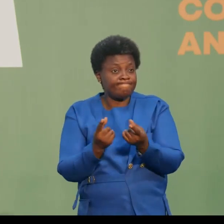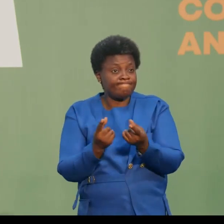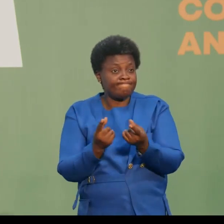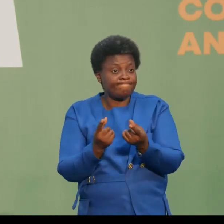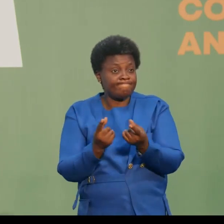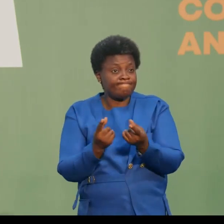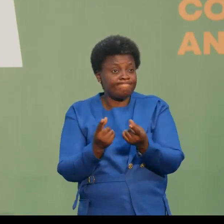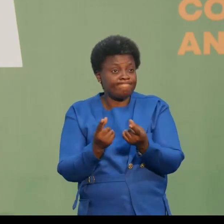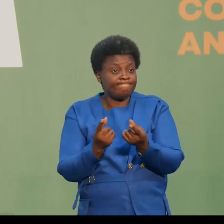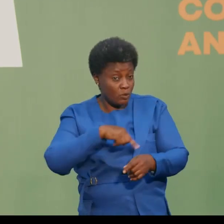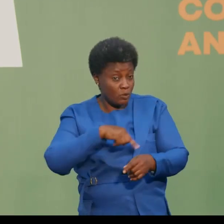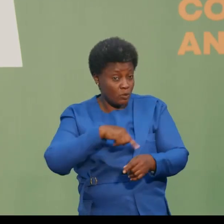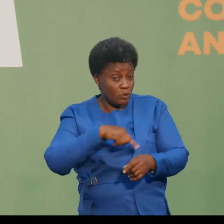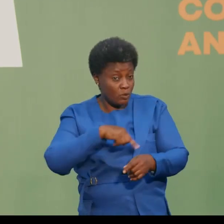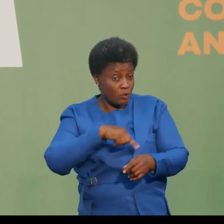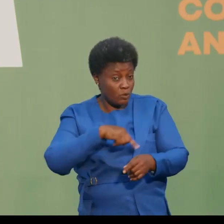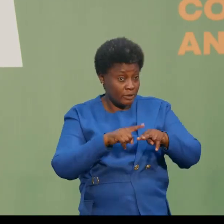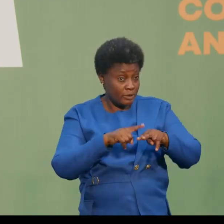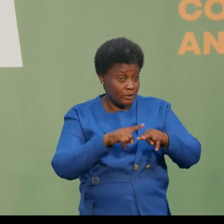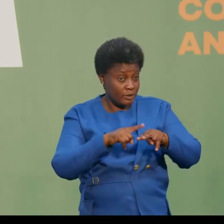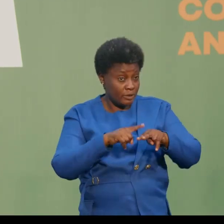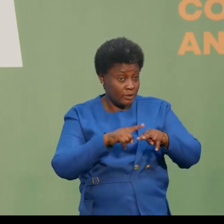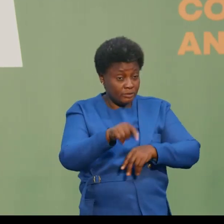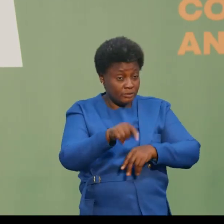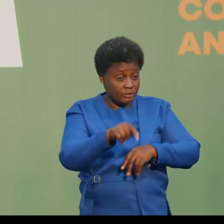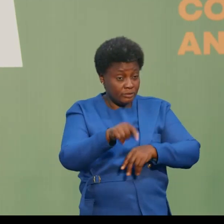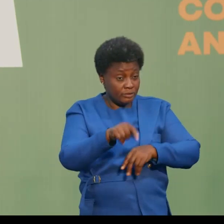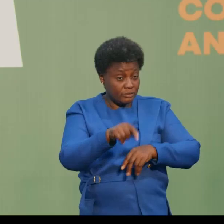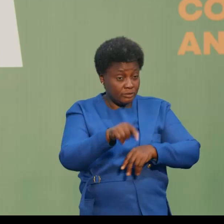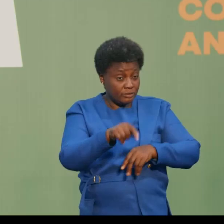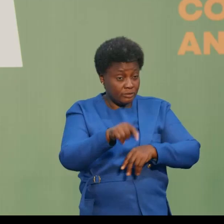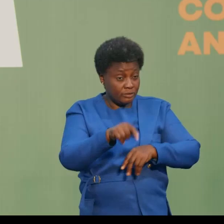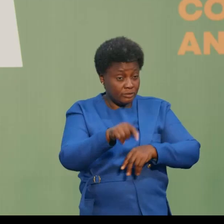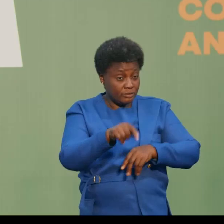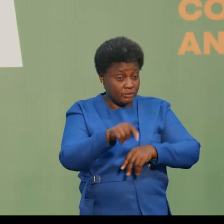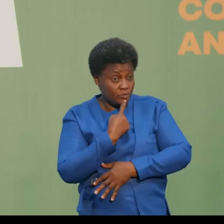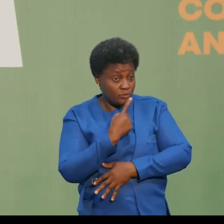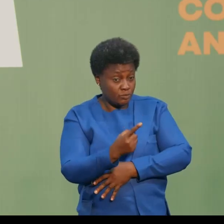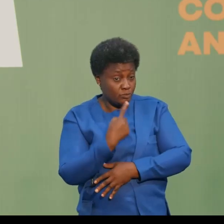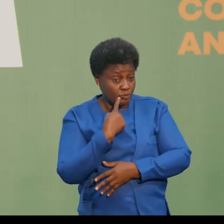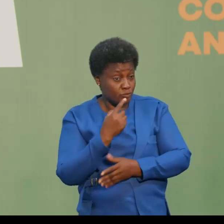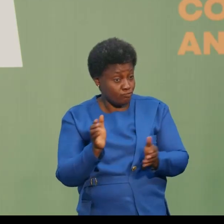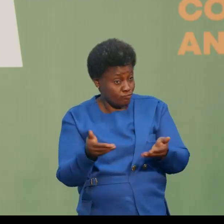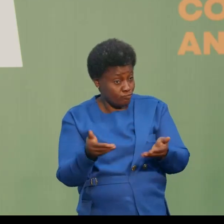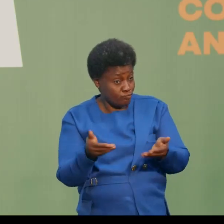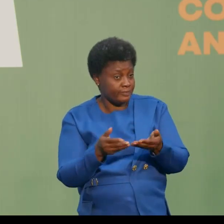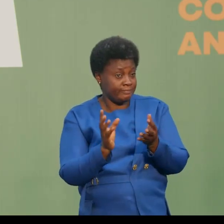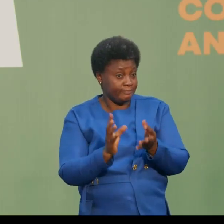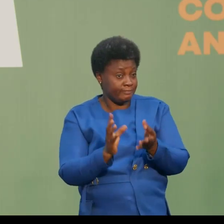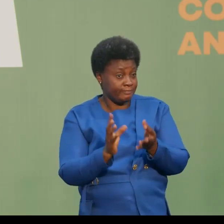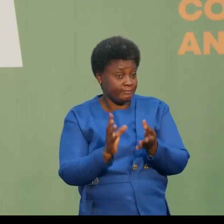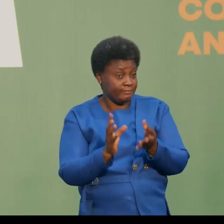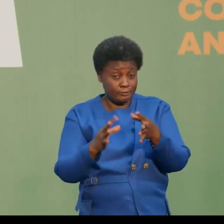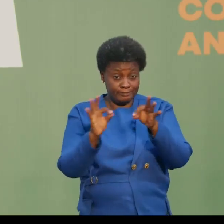are in terms of HIV epidemic in Africa, I am delighted to introduce our distinguished